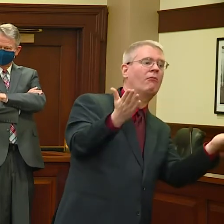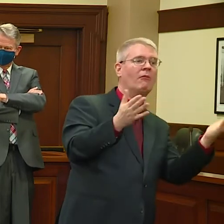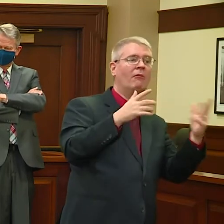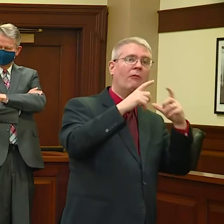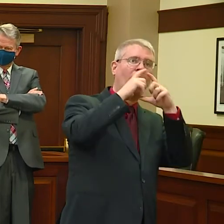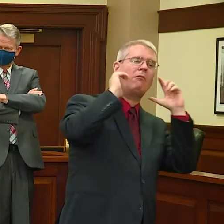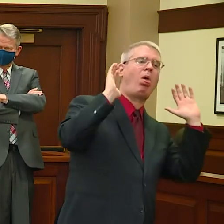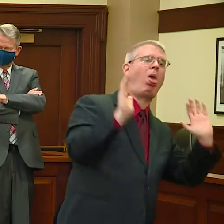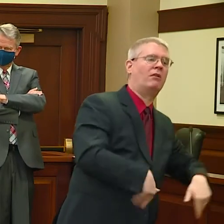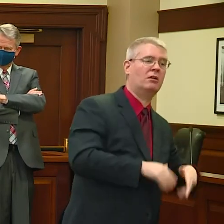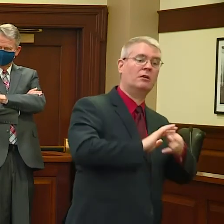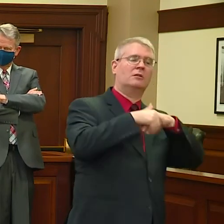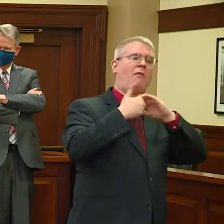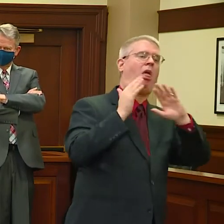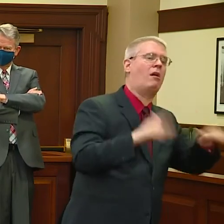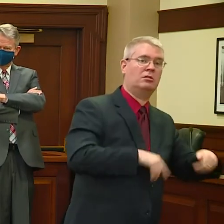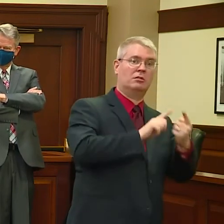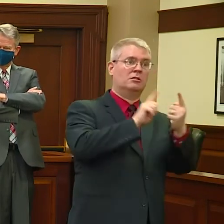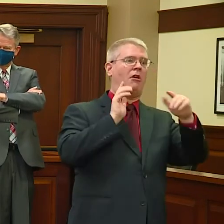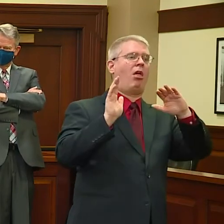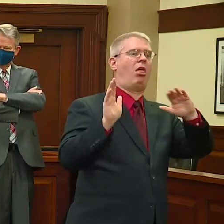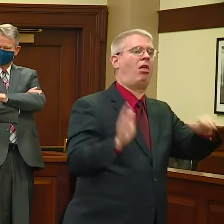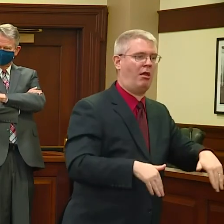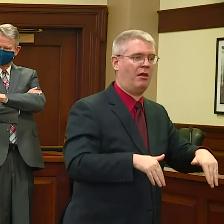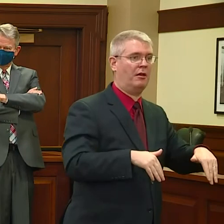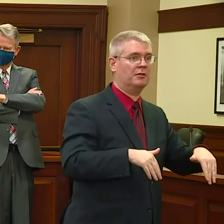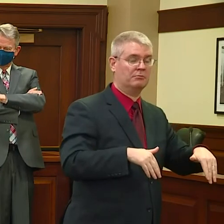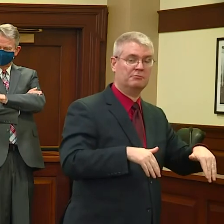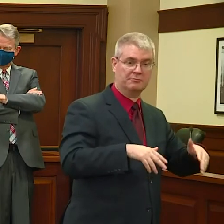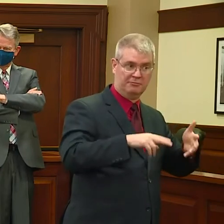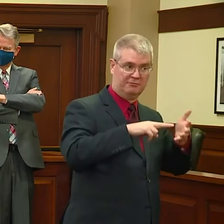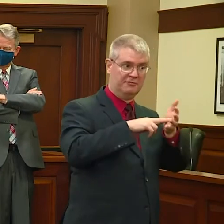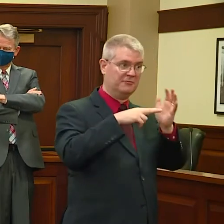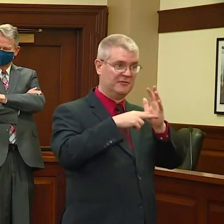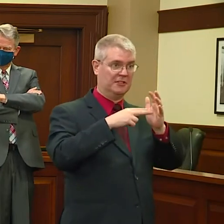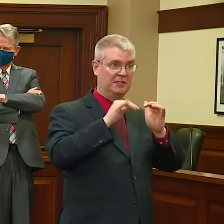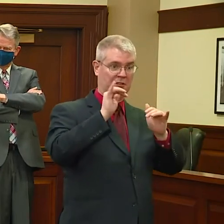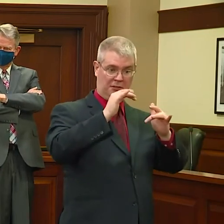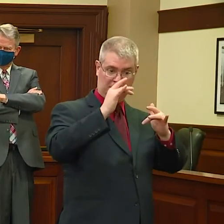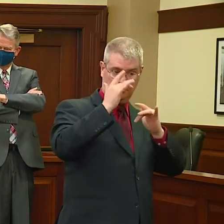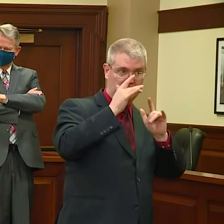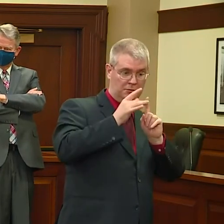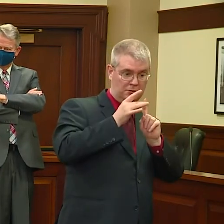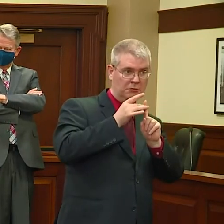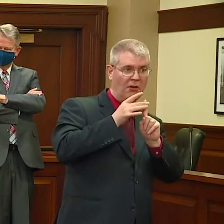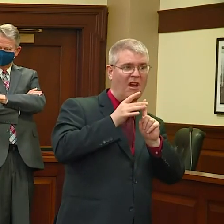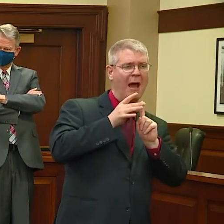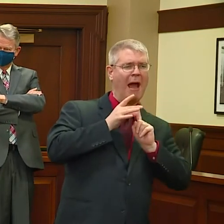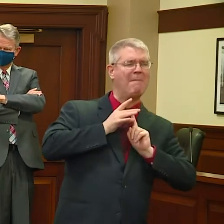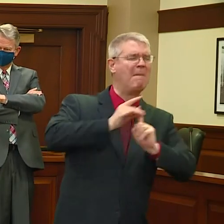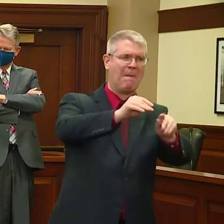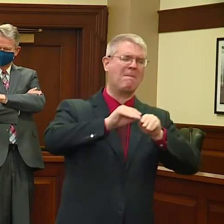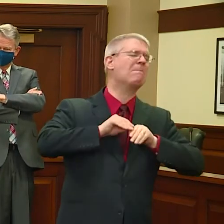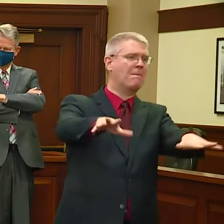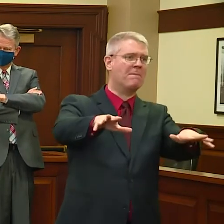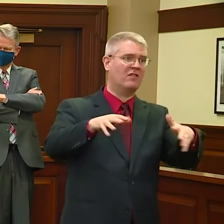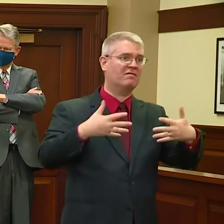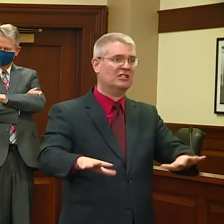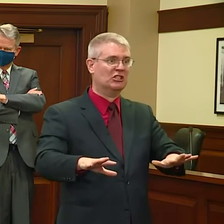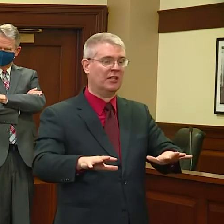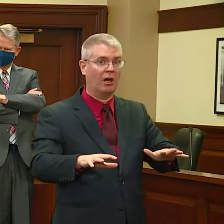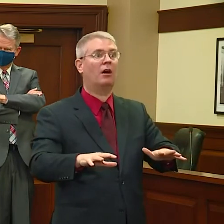476 active COVID cases, which is a high mark. And at Portneuf Medical Center, we are caring for 25 COVID positive